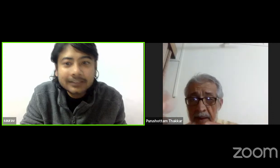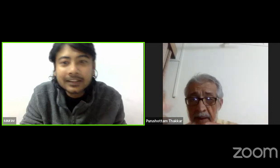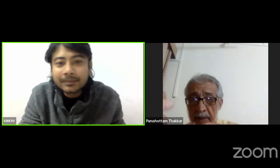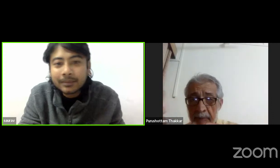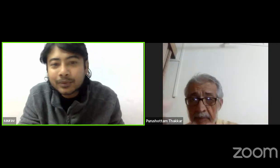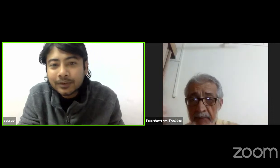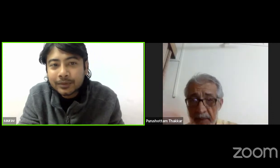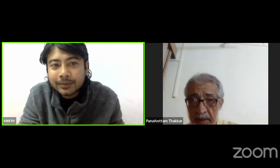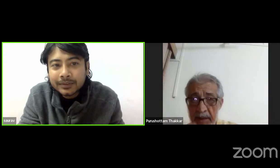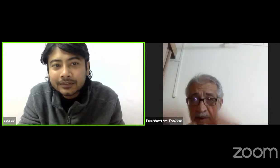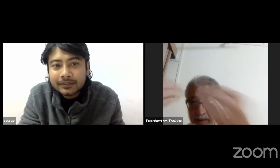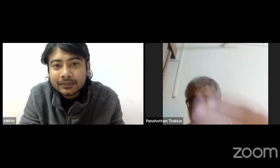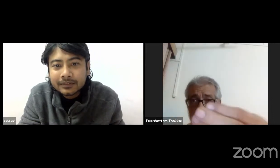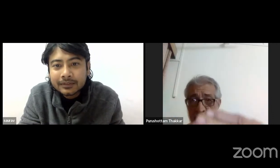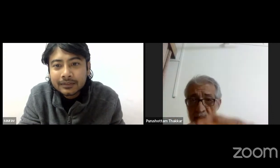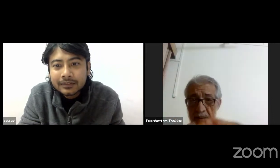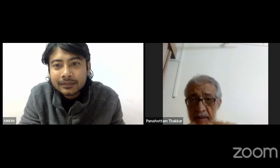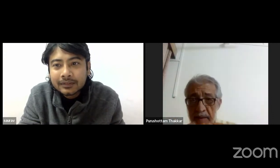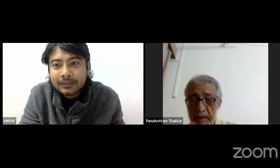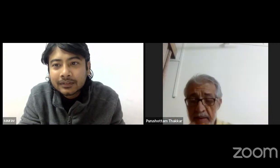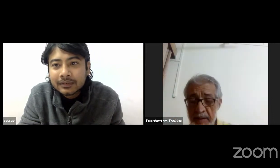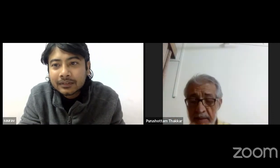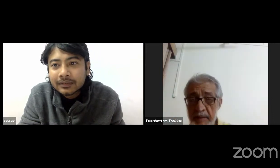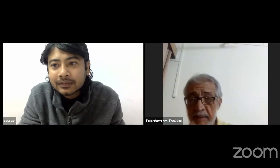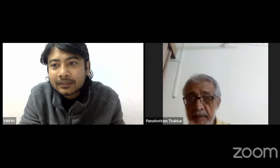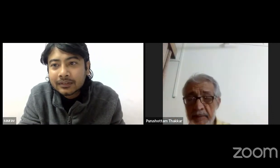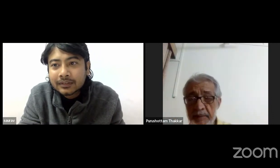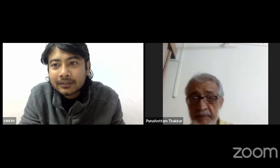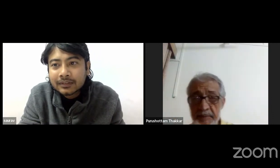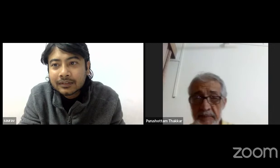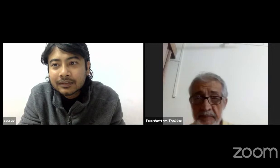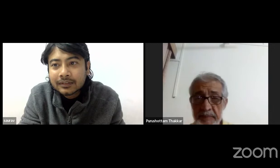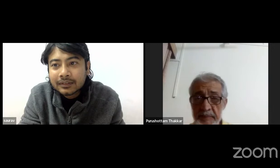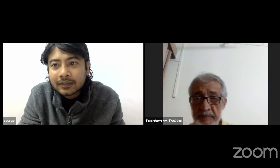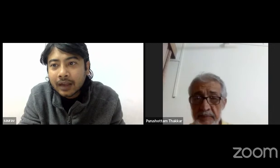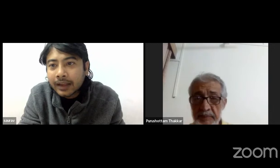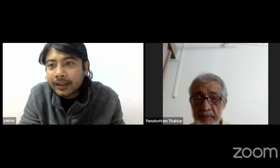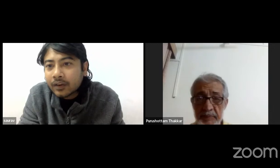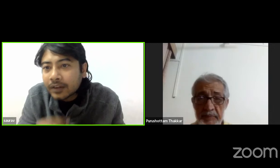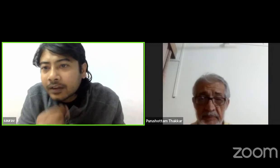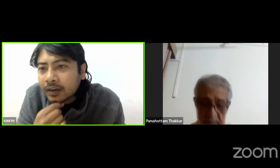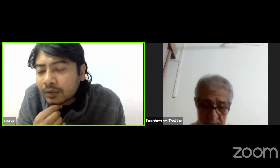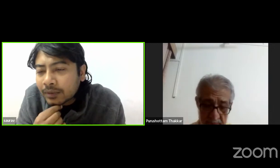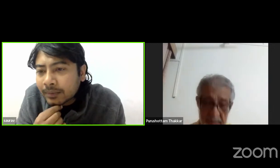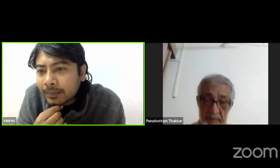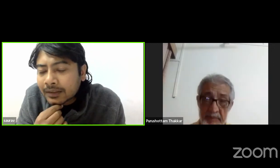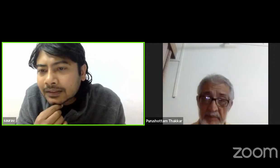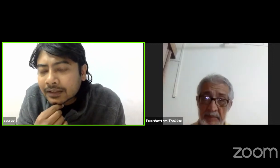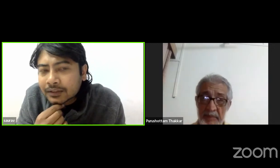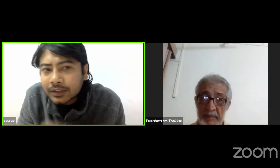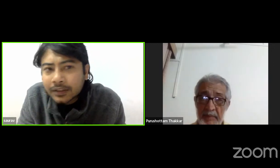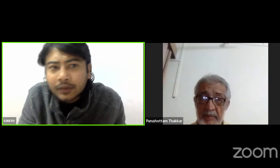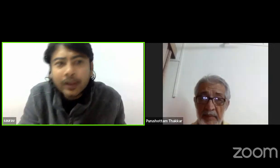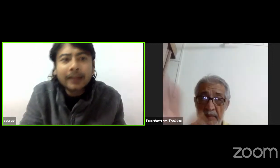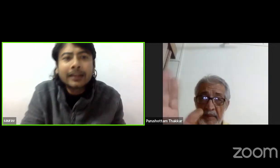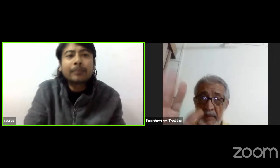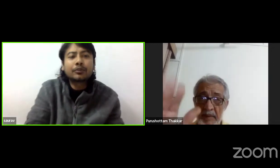Acharya Prabhu, can you hear Prabhu, me? I can hear. Yeah, we can discuss this later after this session. I cannot hear Anutama Mataji actually. Okay, I'll tell Purushottam